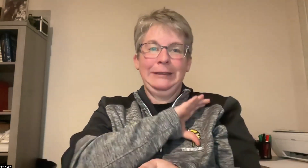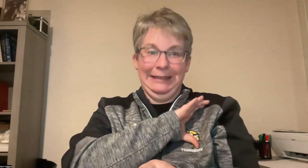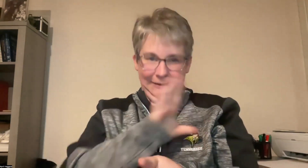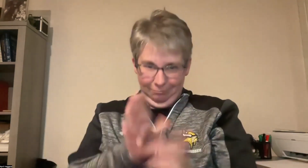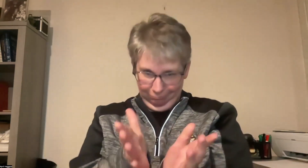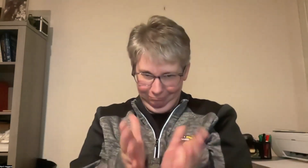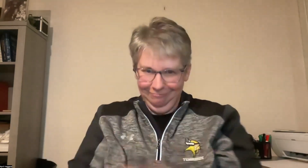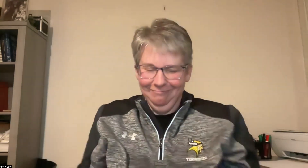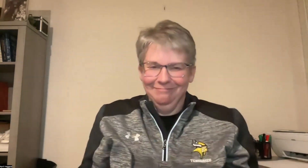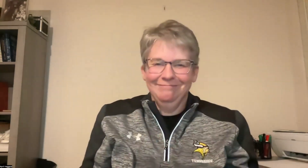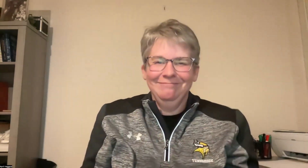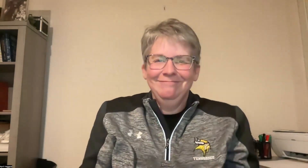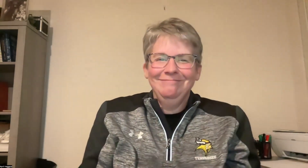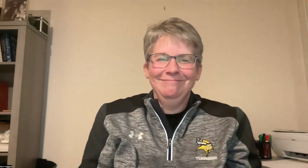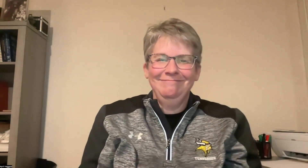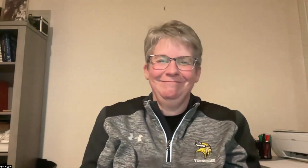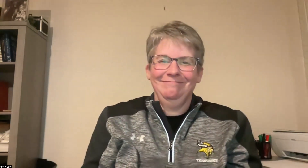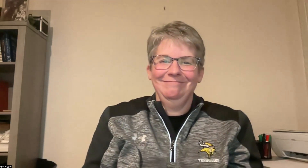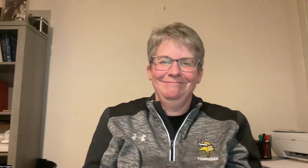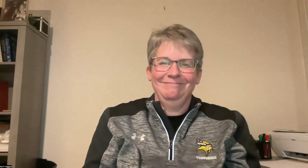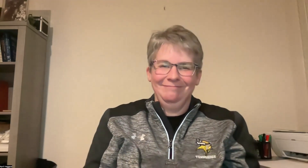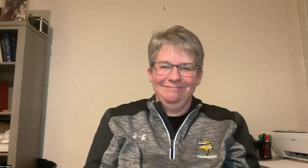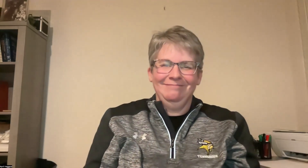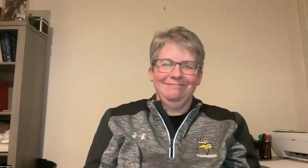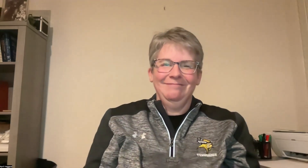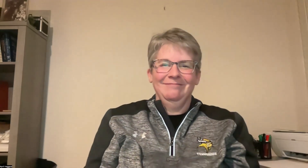have one person speaking at a time. So Christina, if you'll go ahead.